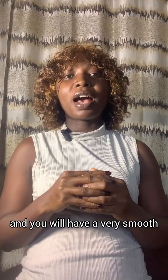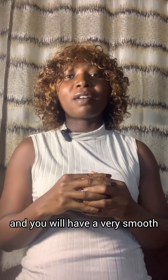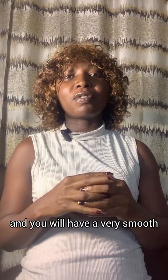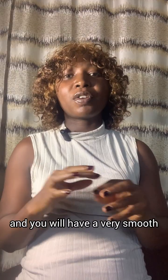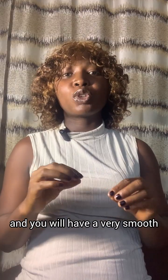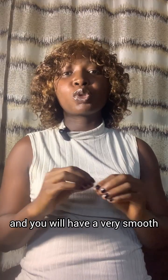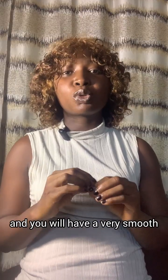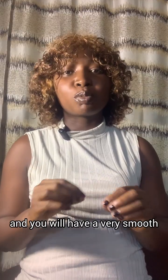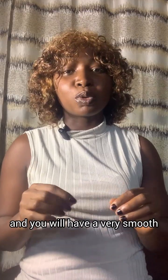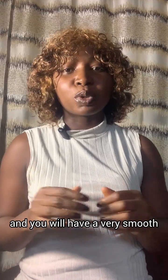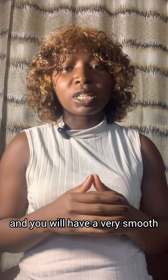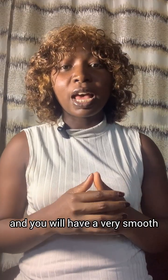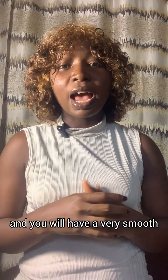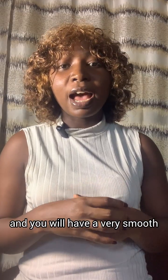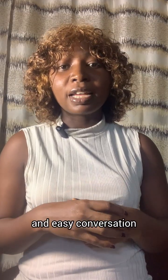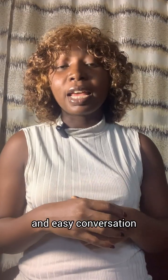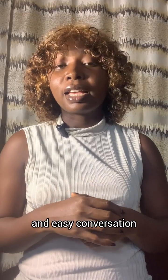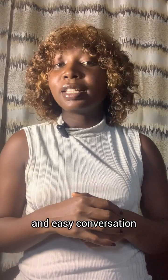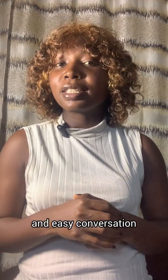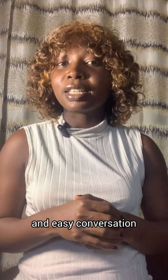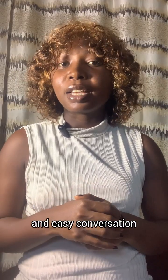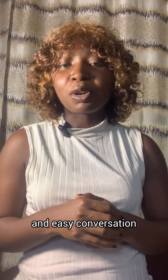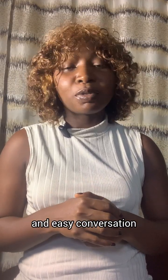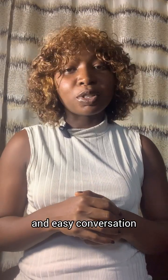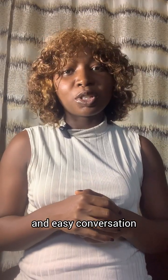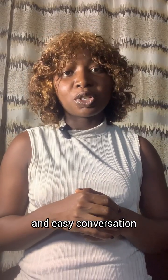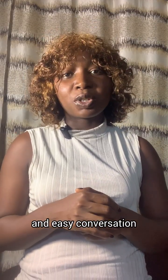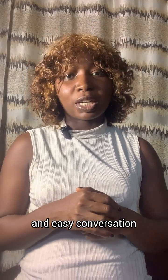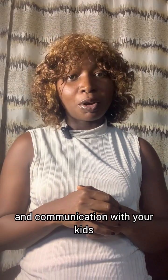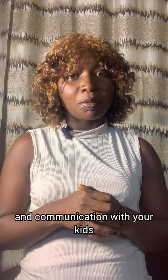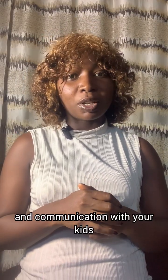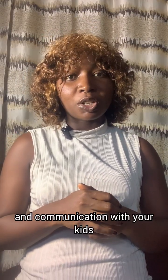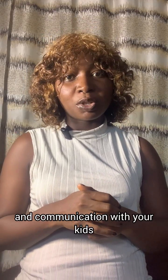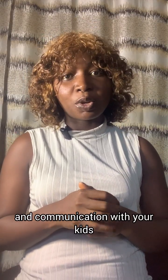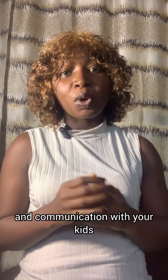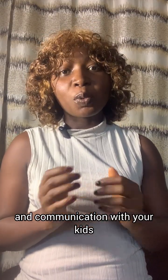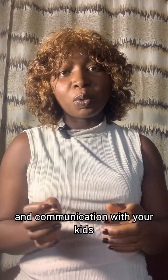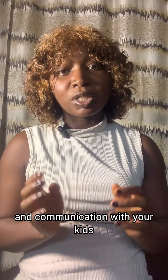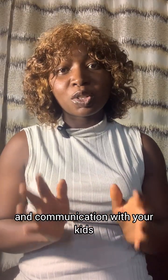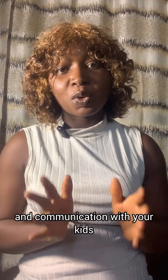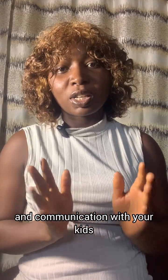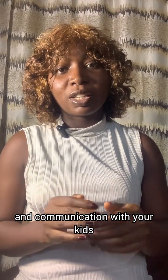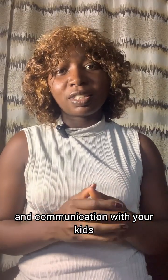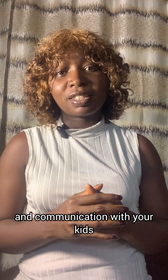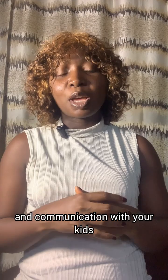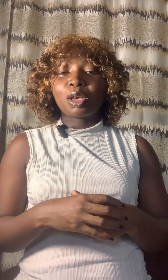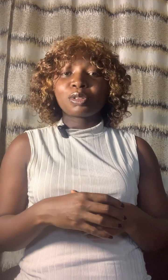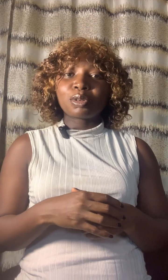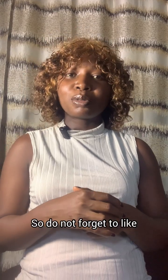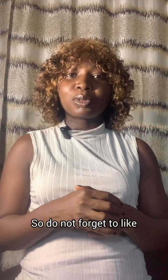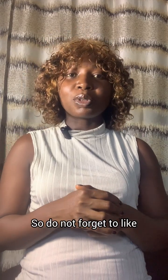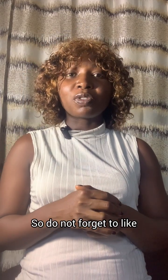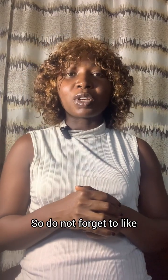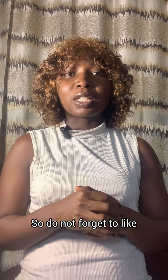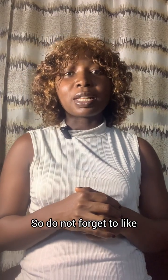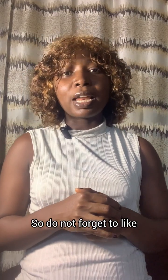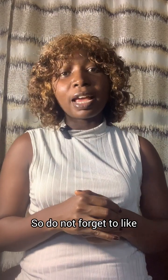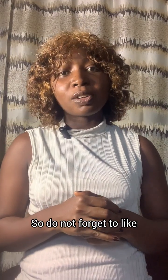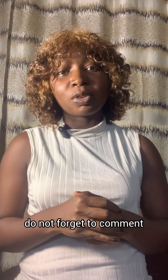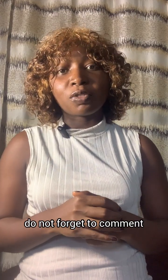have a very smooth and easy conversation and communication with your kids. So do not forget to like, do not